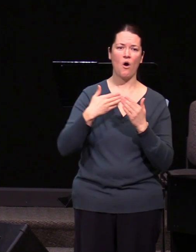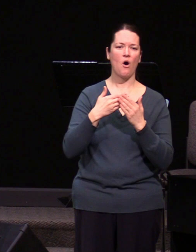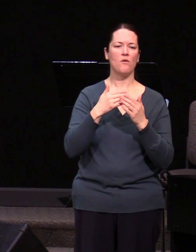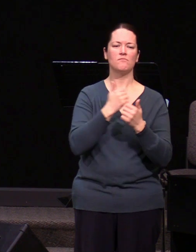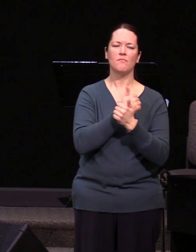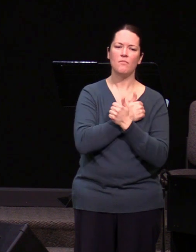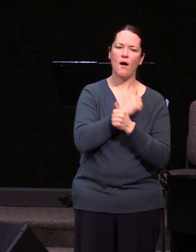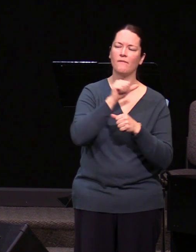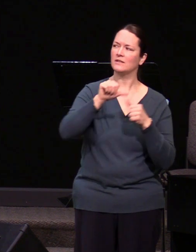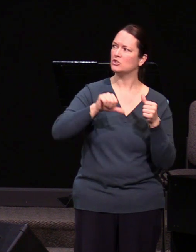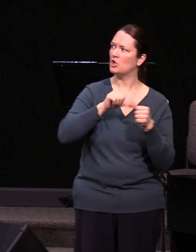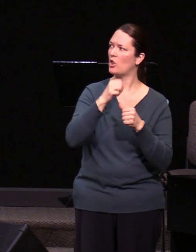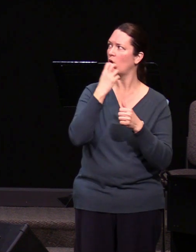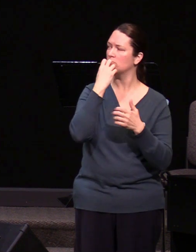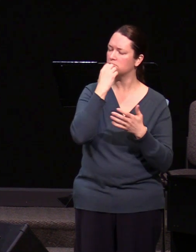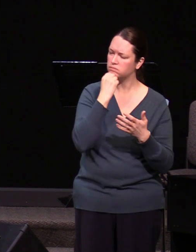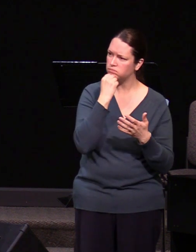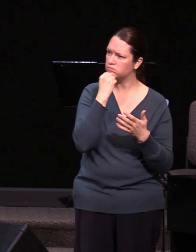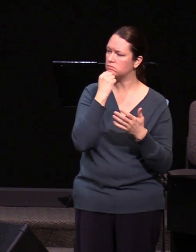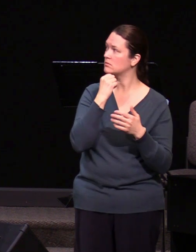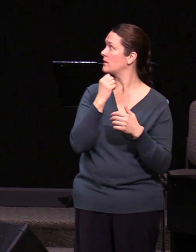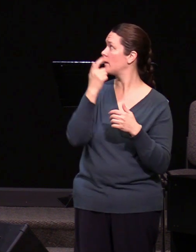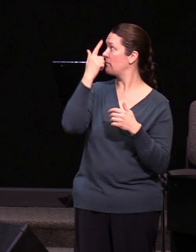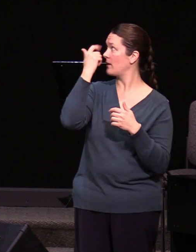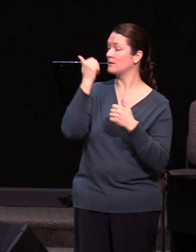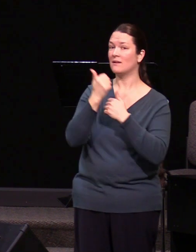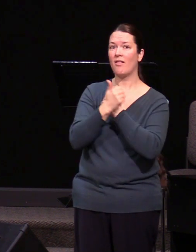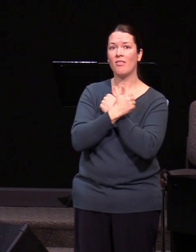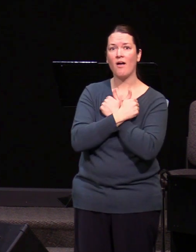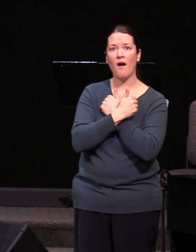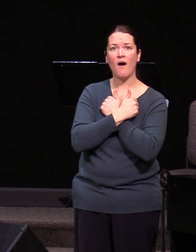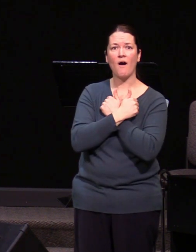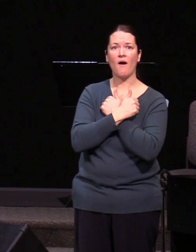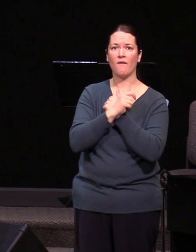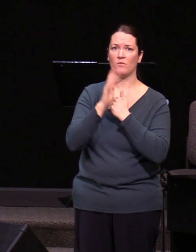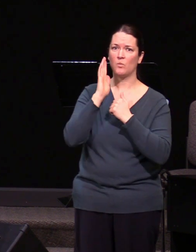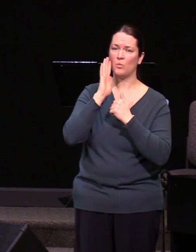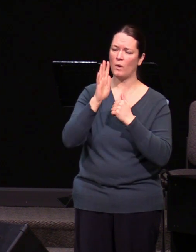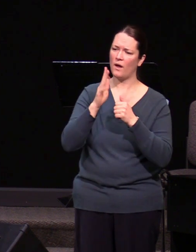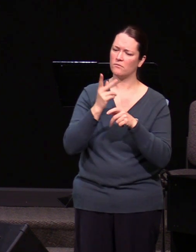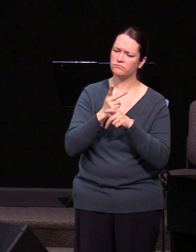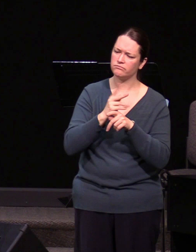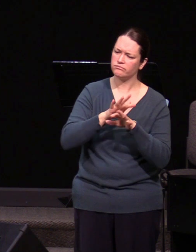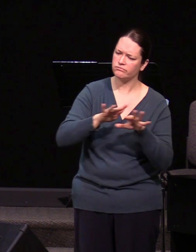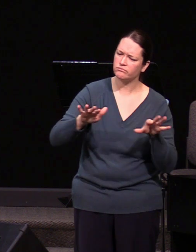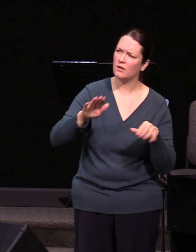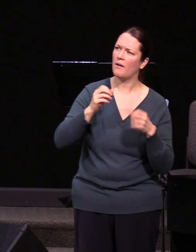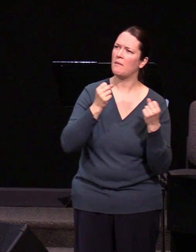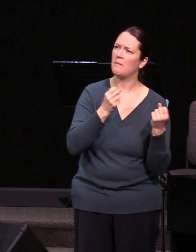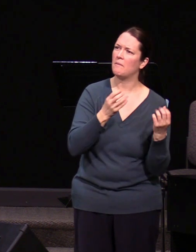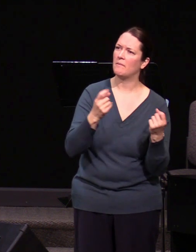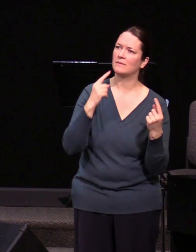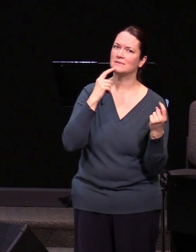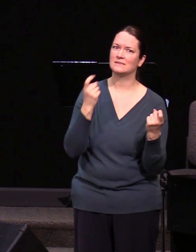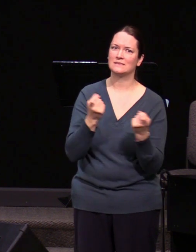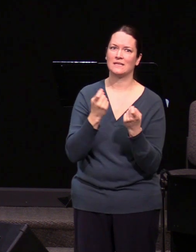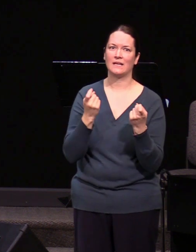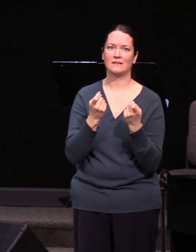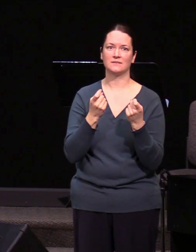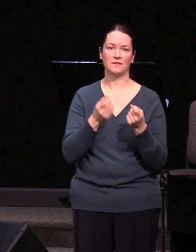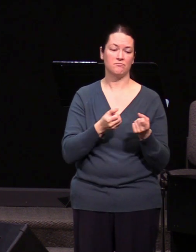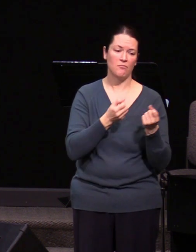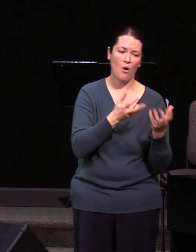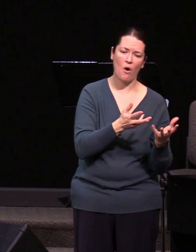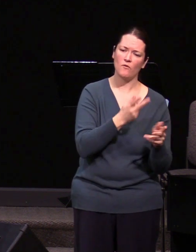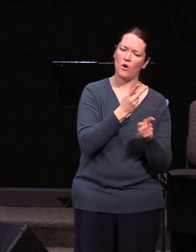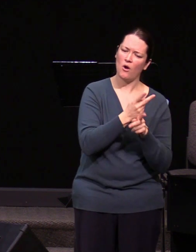other deeply, because love covers a multitude of sins. Offer hospitality to one another without